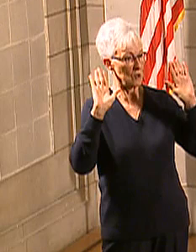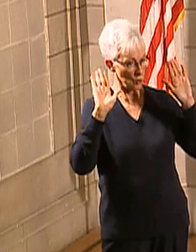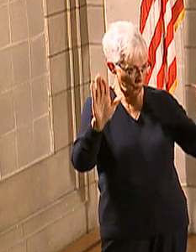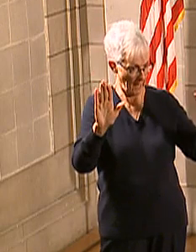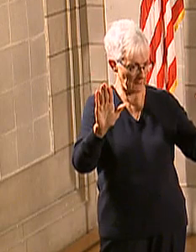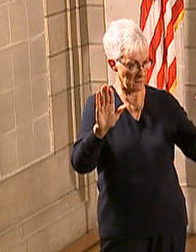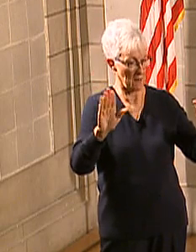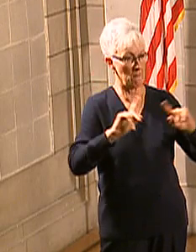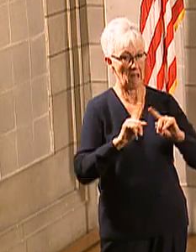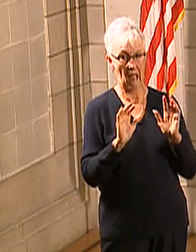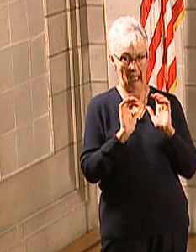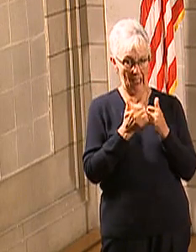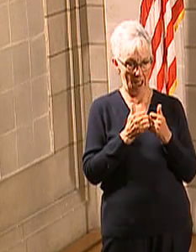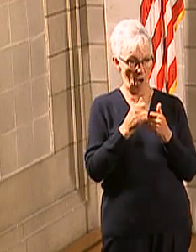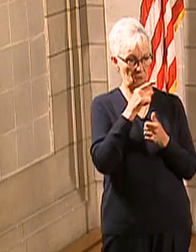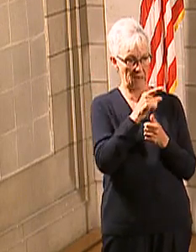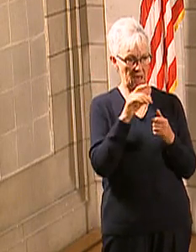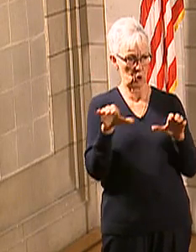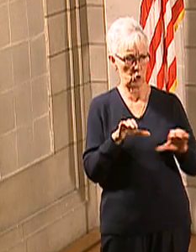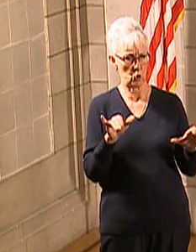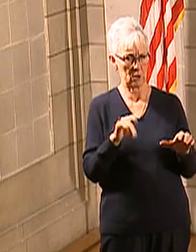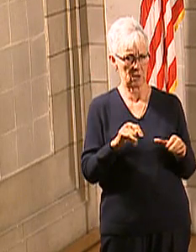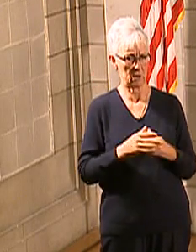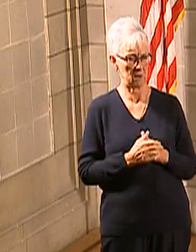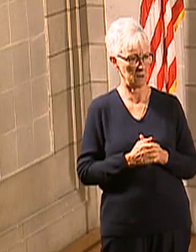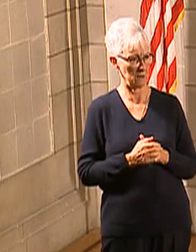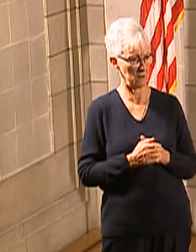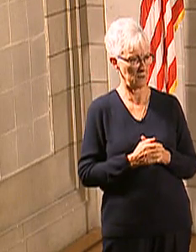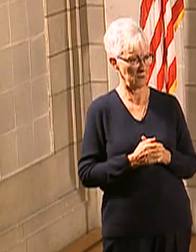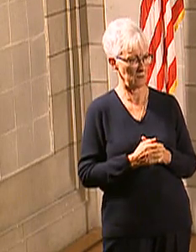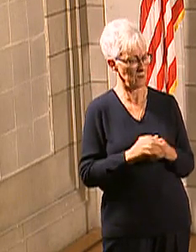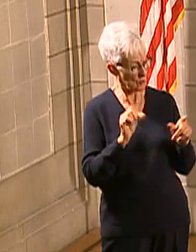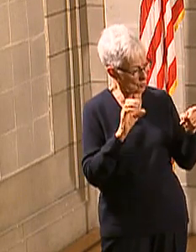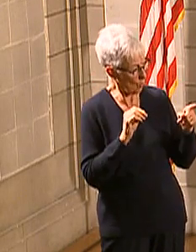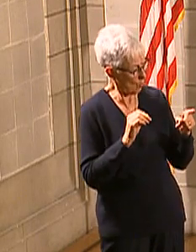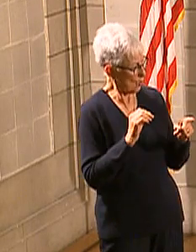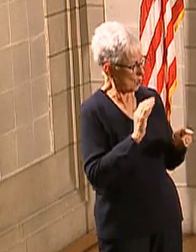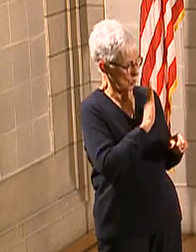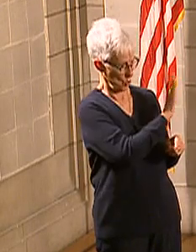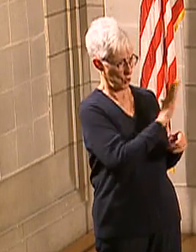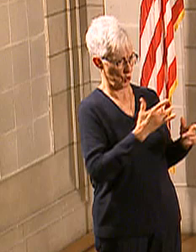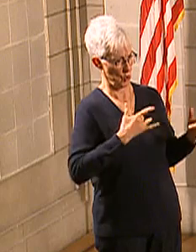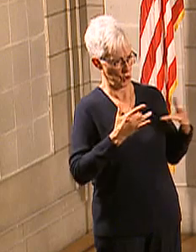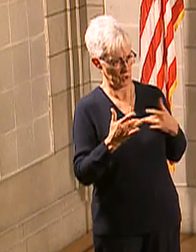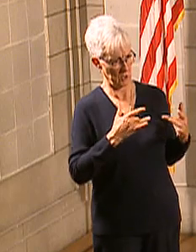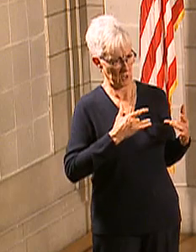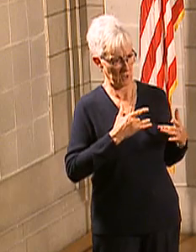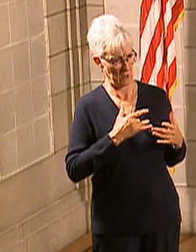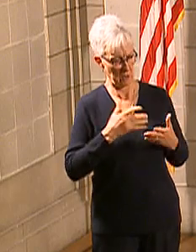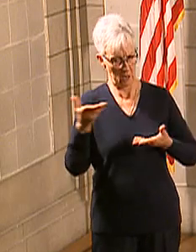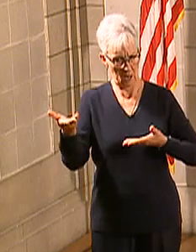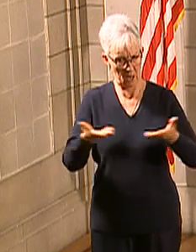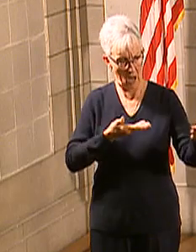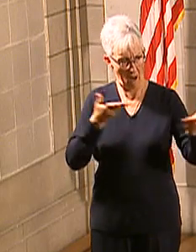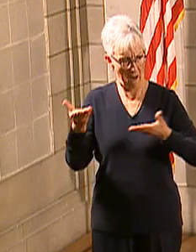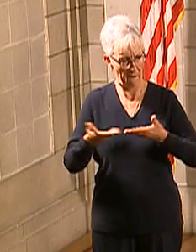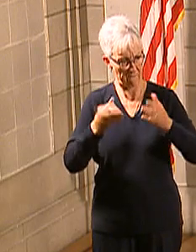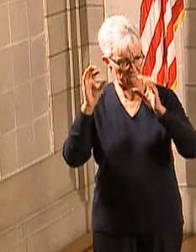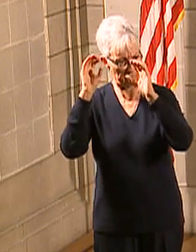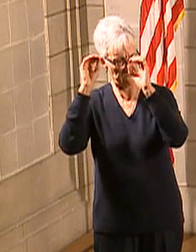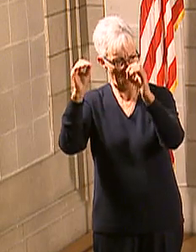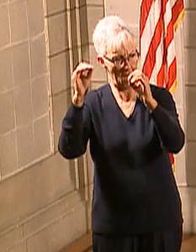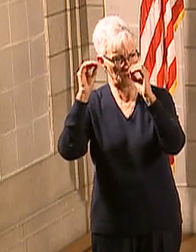flawed. So the specific policies your concern is over hiring faculty, staff, any concerns